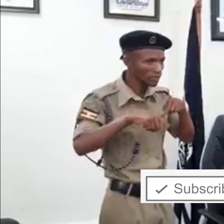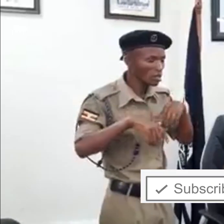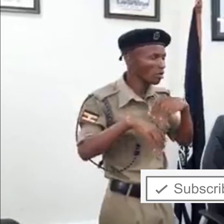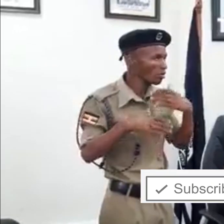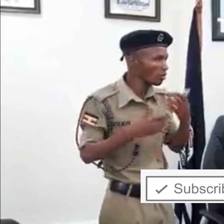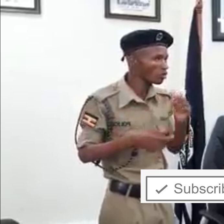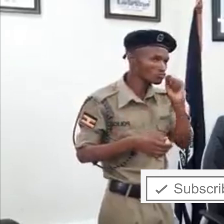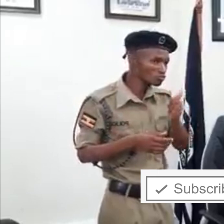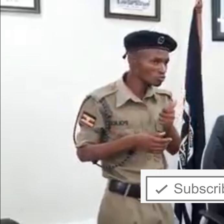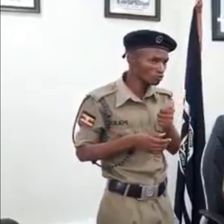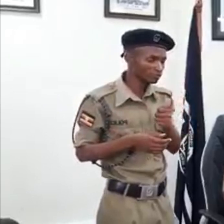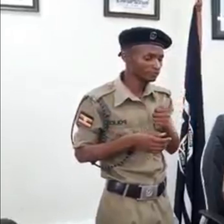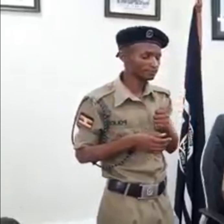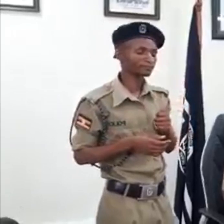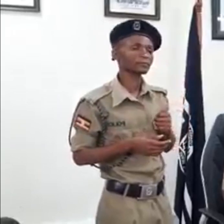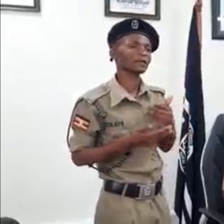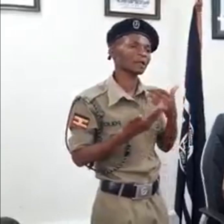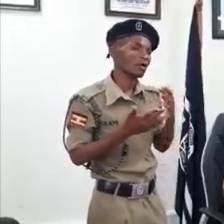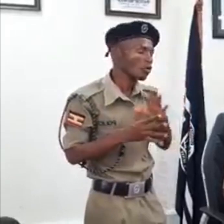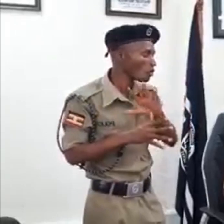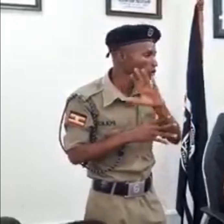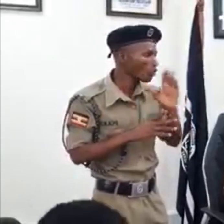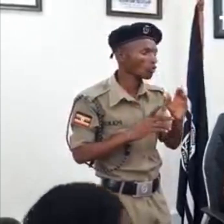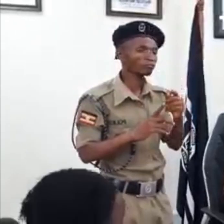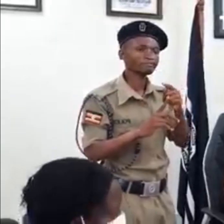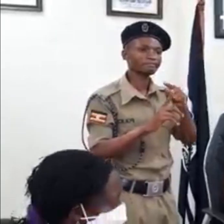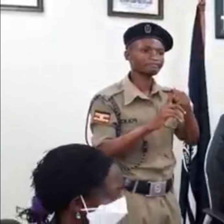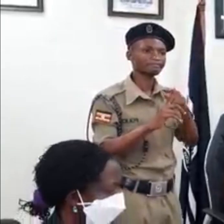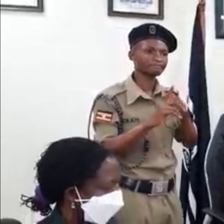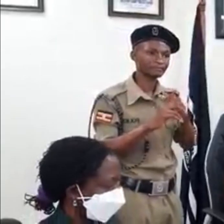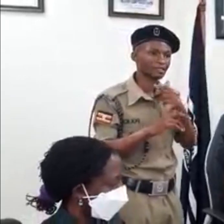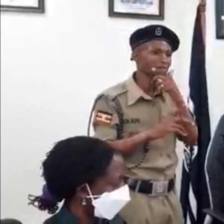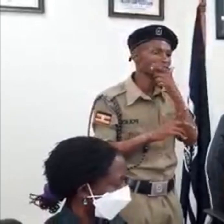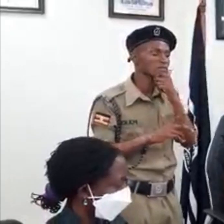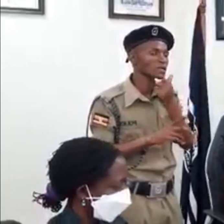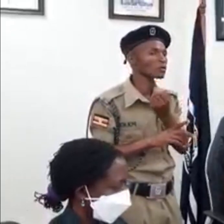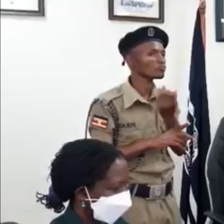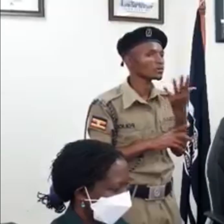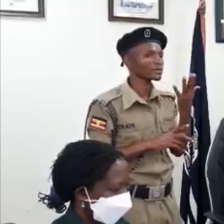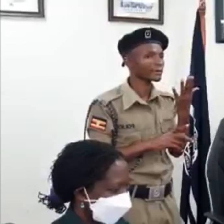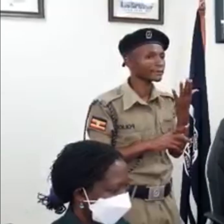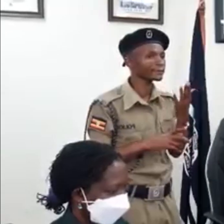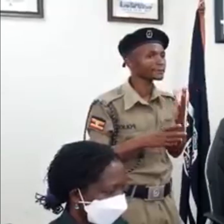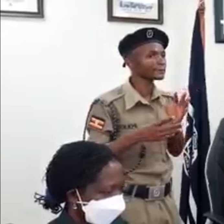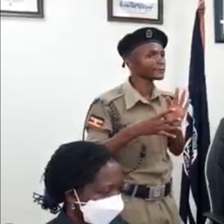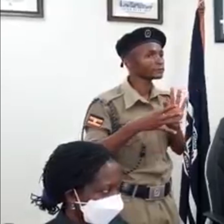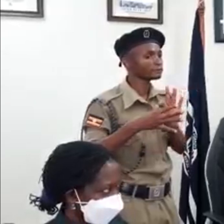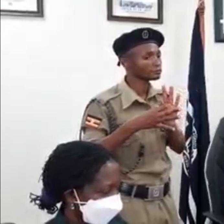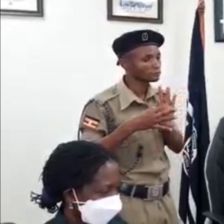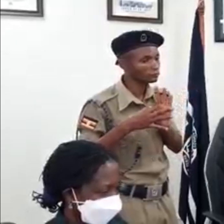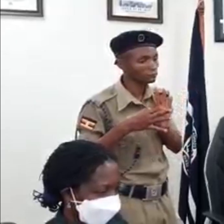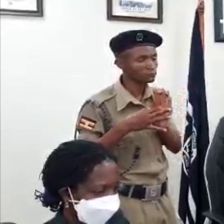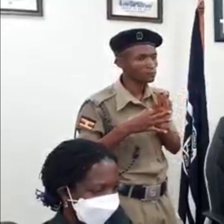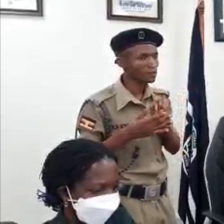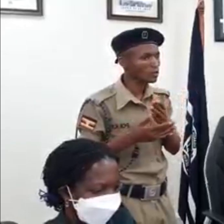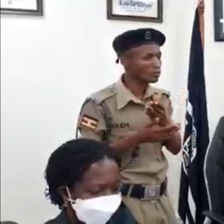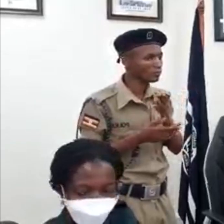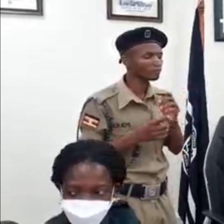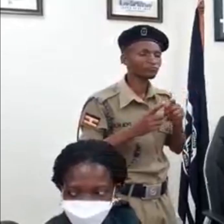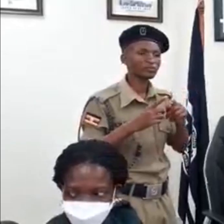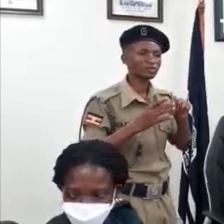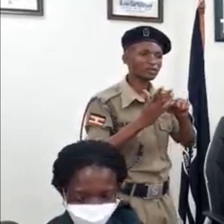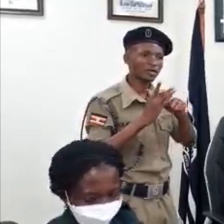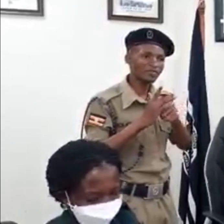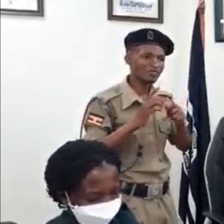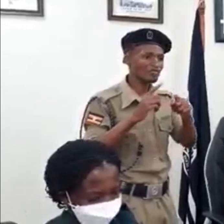sanctioned. This will now bring the number of suspects highly linked to the vicious